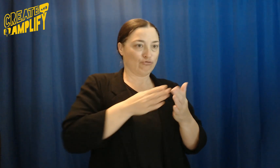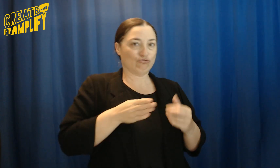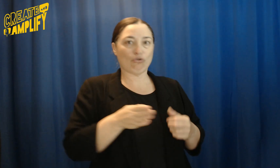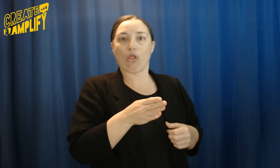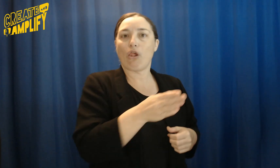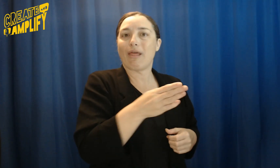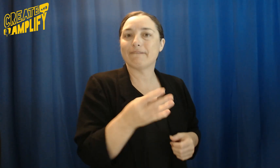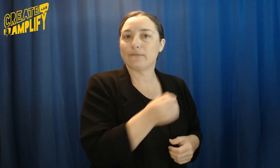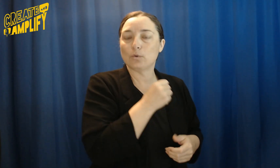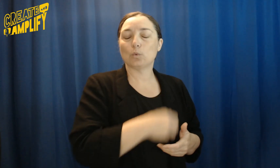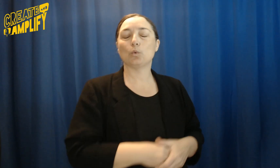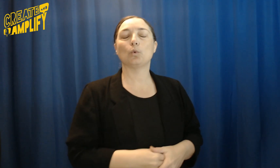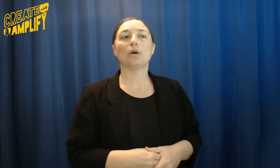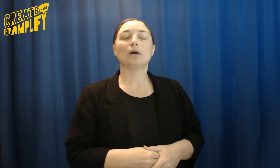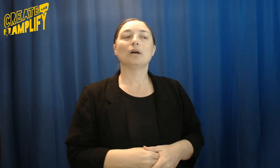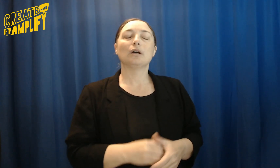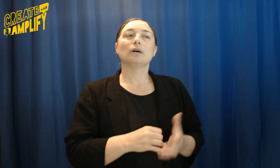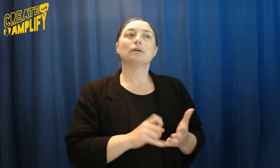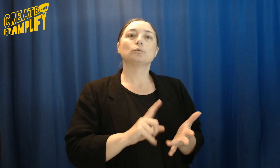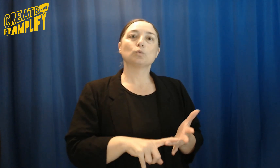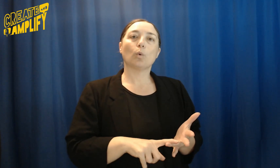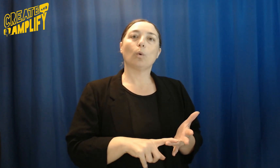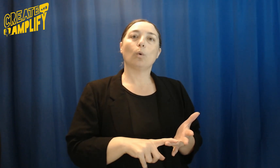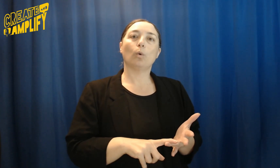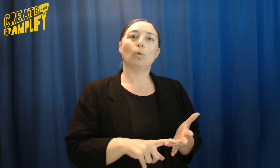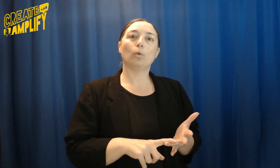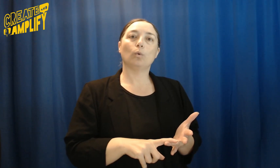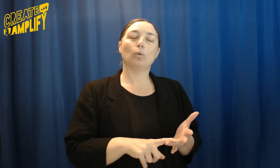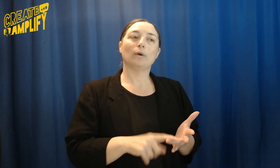into creativity in terms of writing